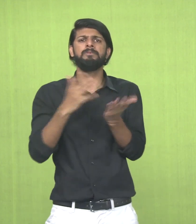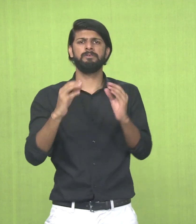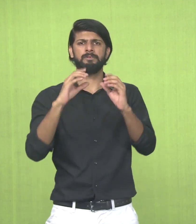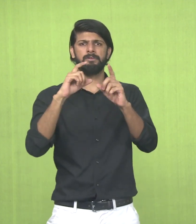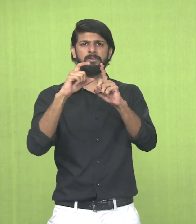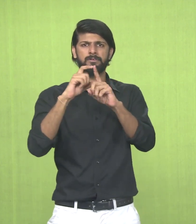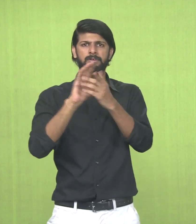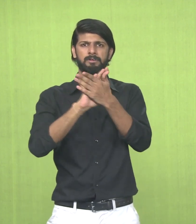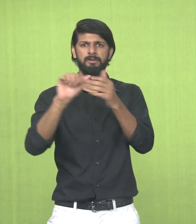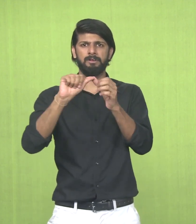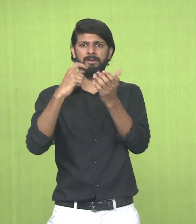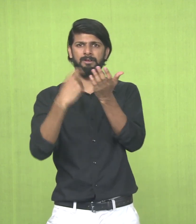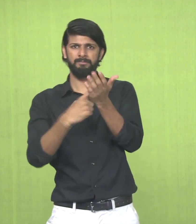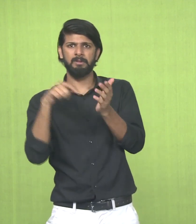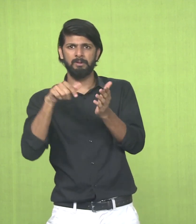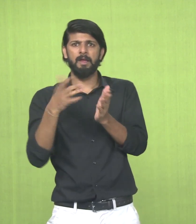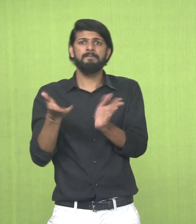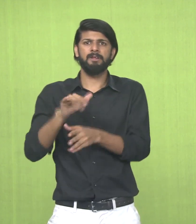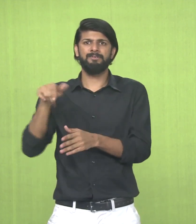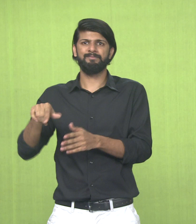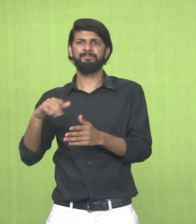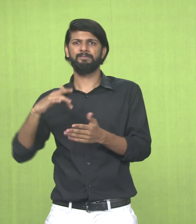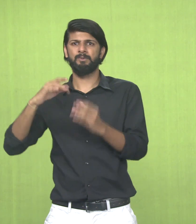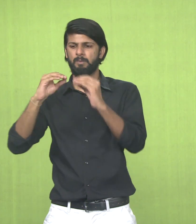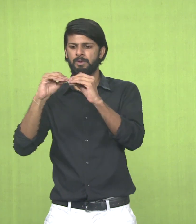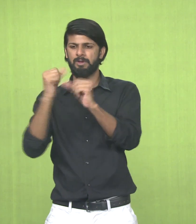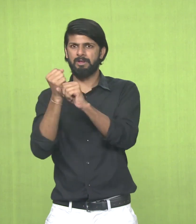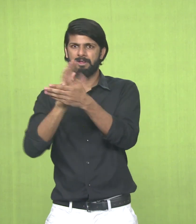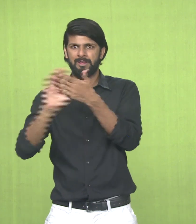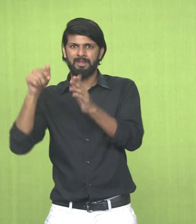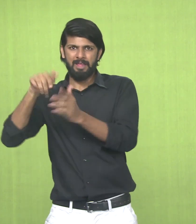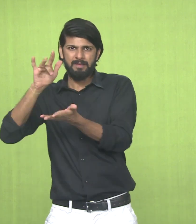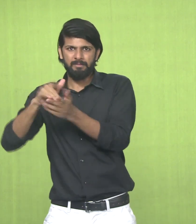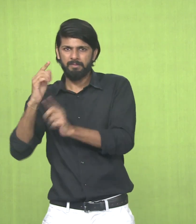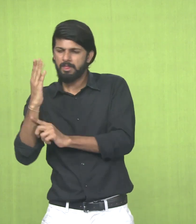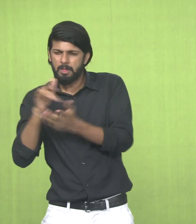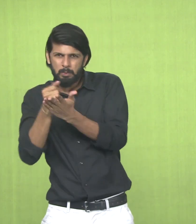Bagh cave is situated in the Dhar district of Madhya Pradesh,